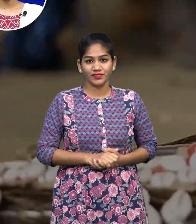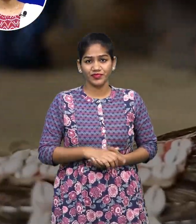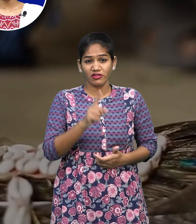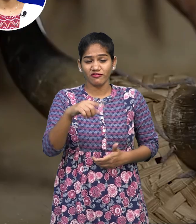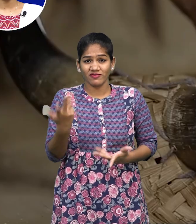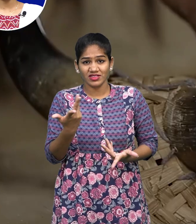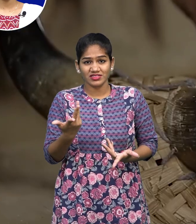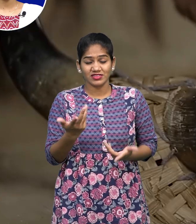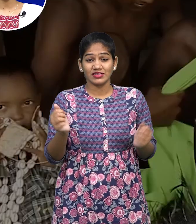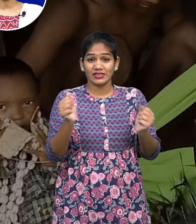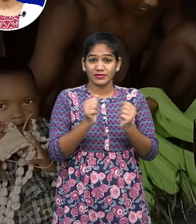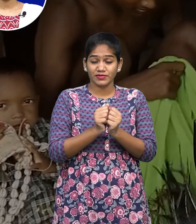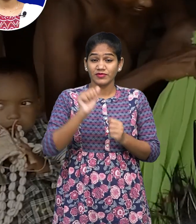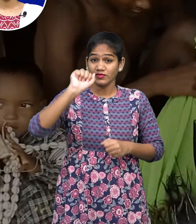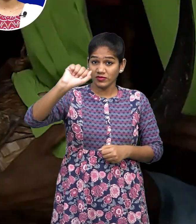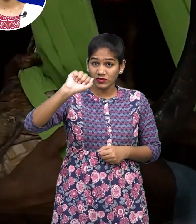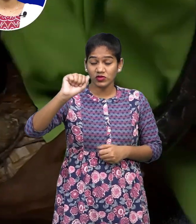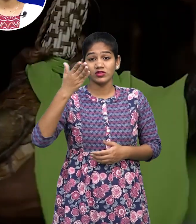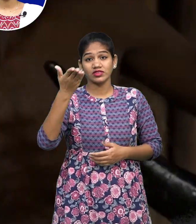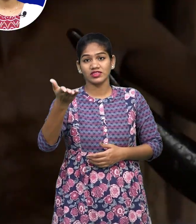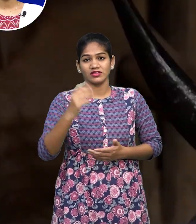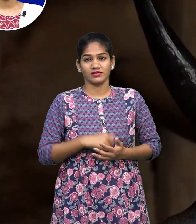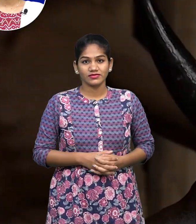which actually belonged to them.